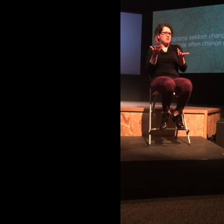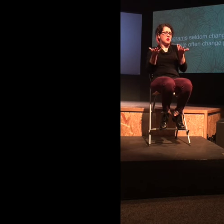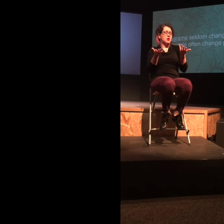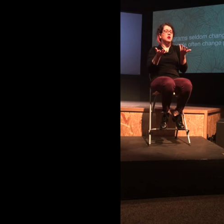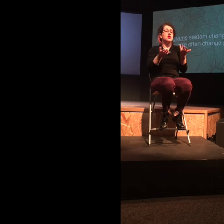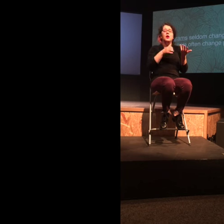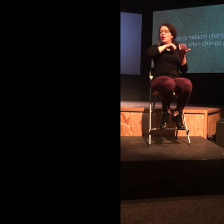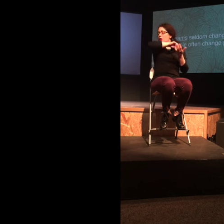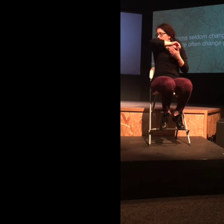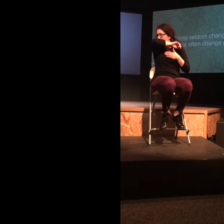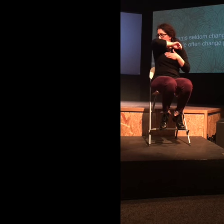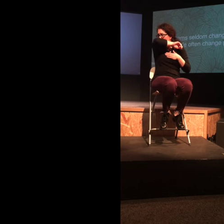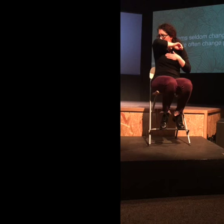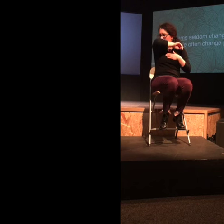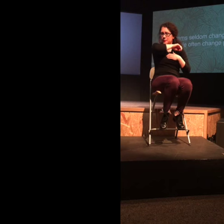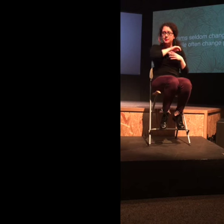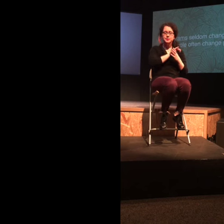is that